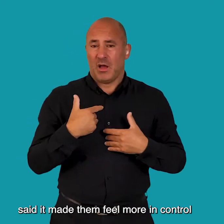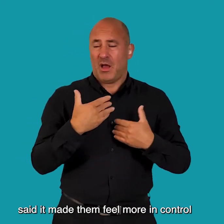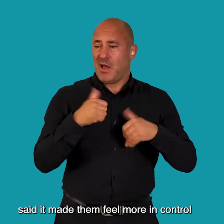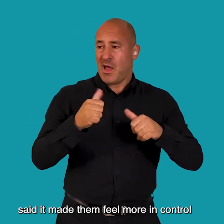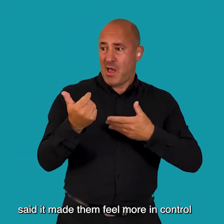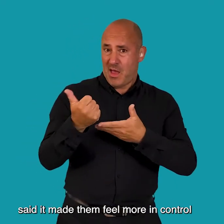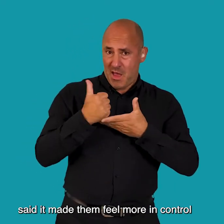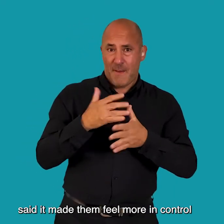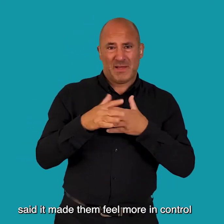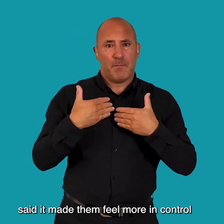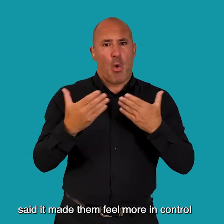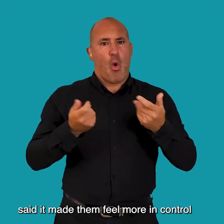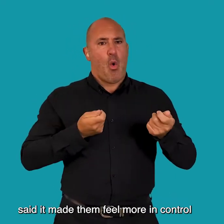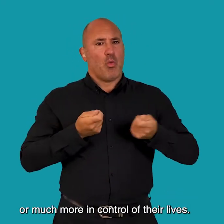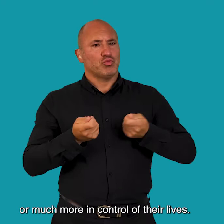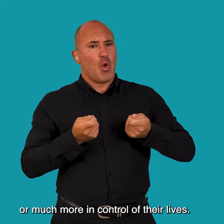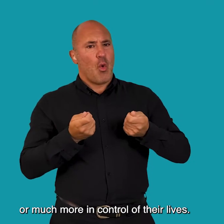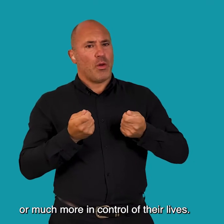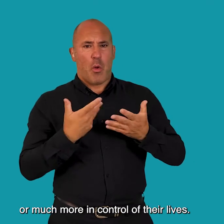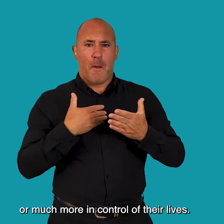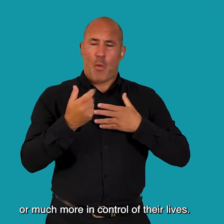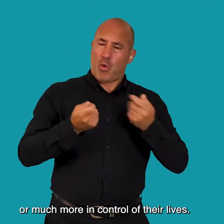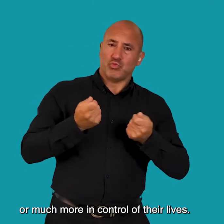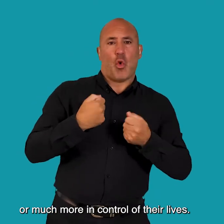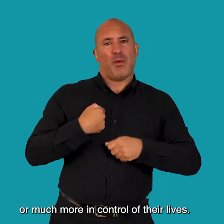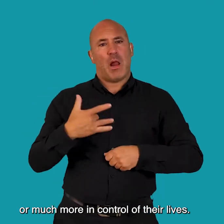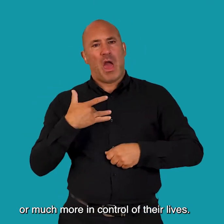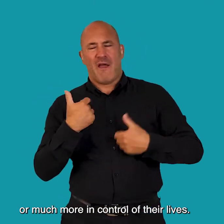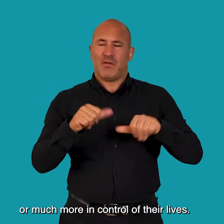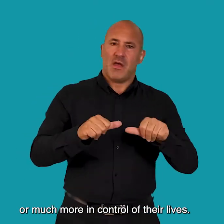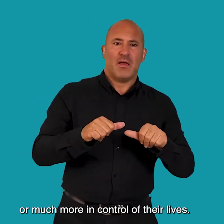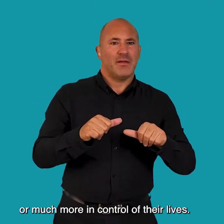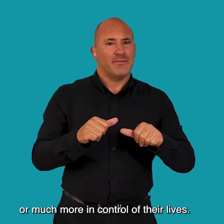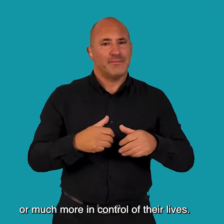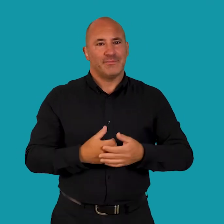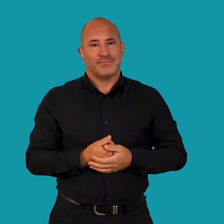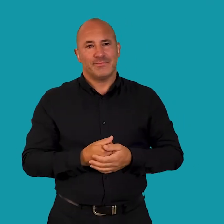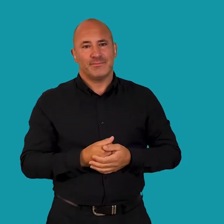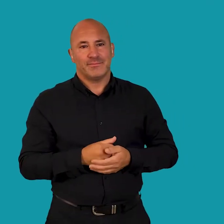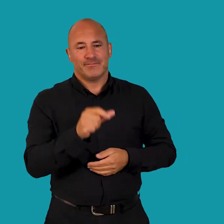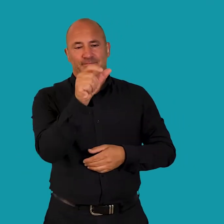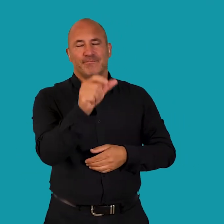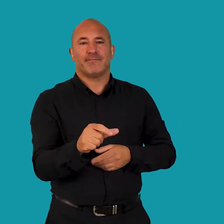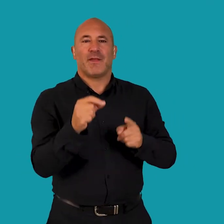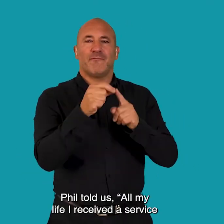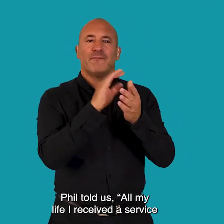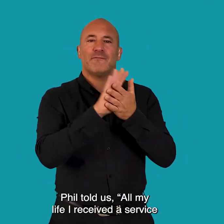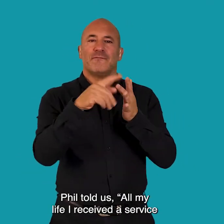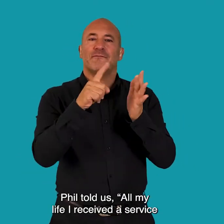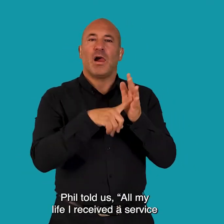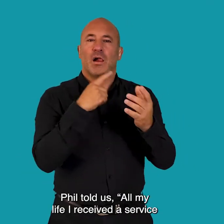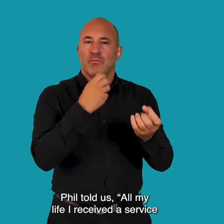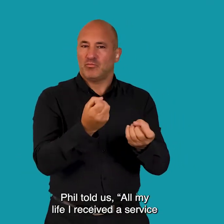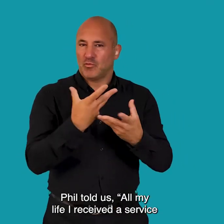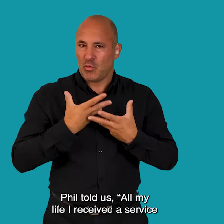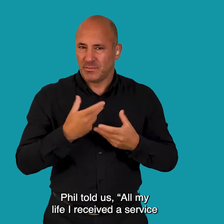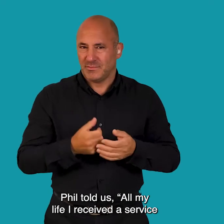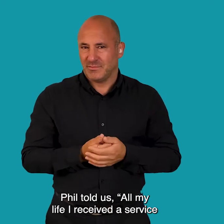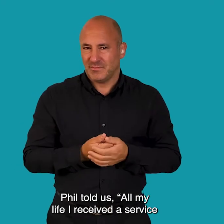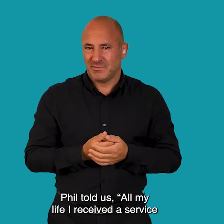feel more in control or much more in control of their lives. Phil told us, "All my life